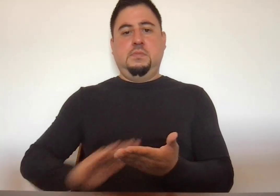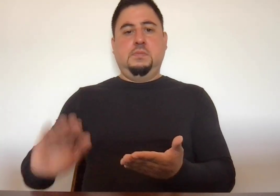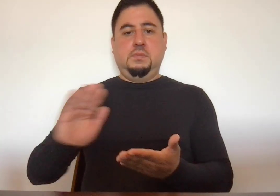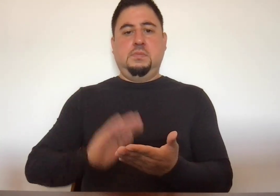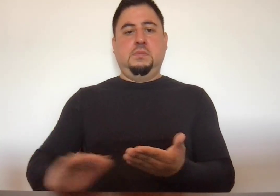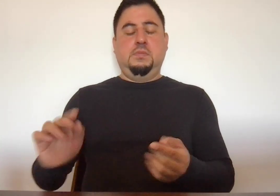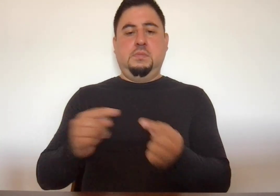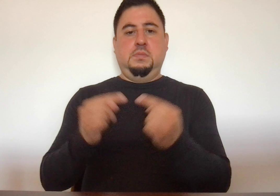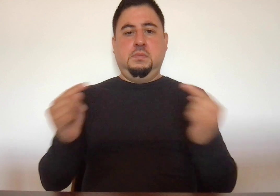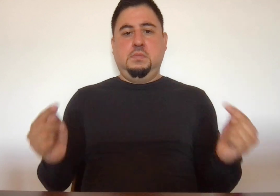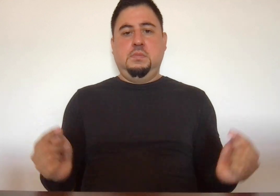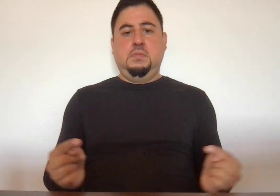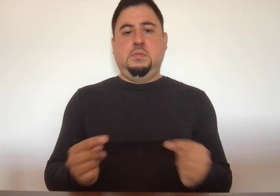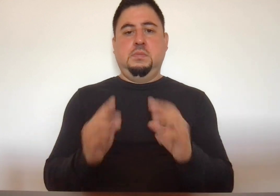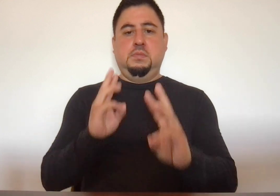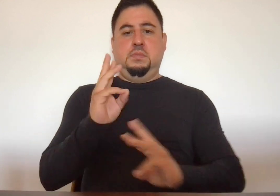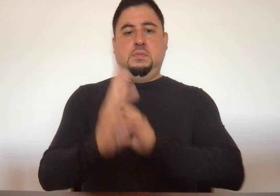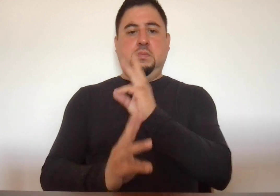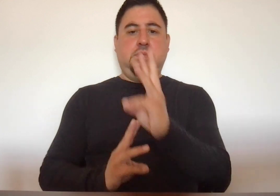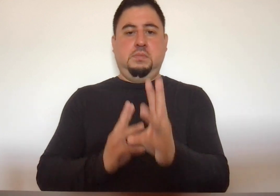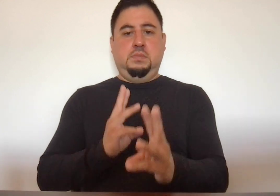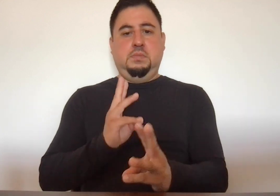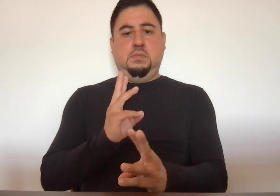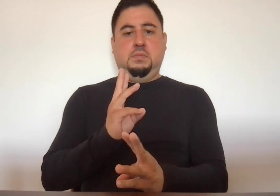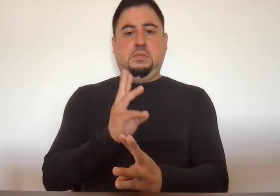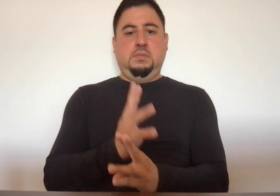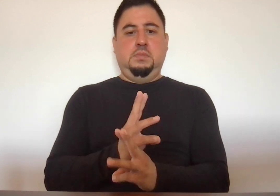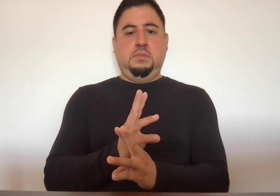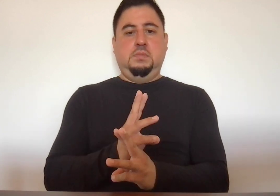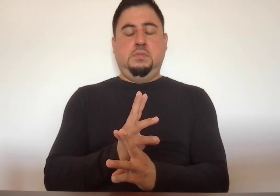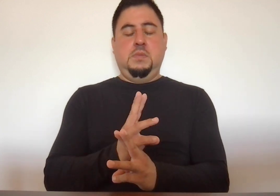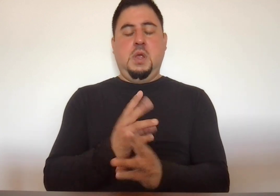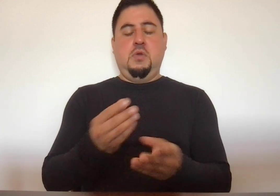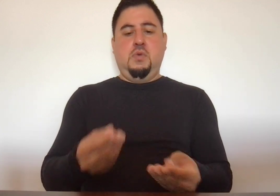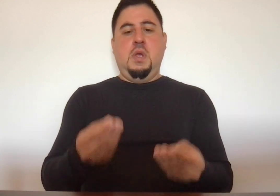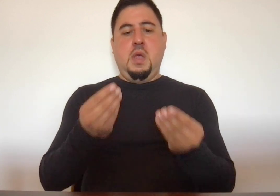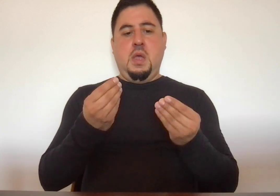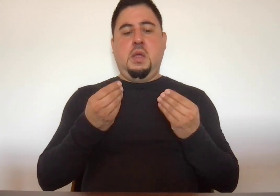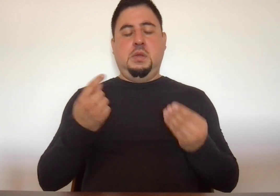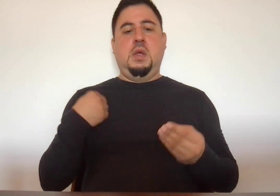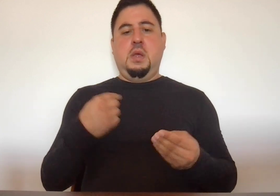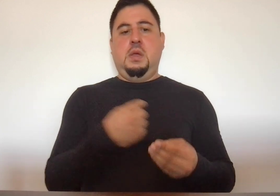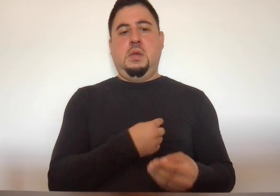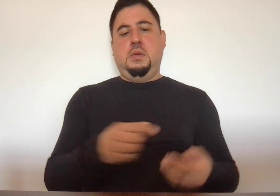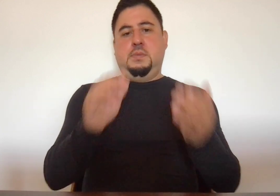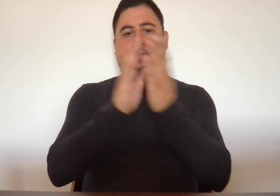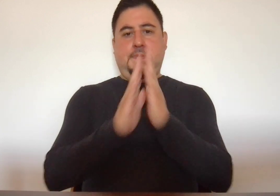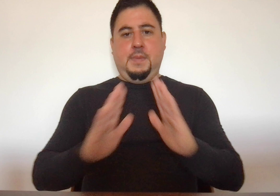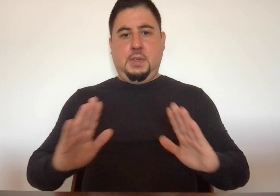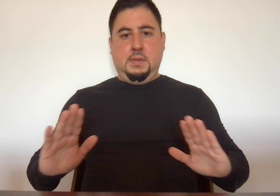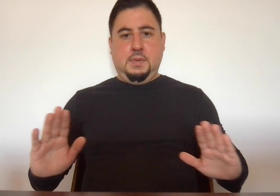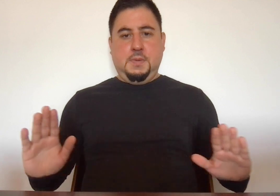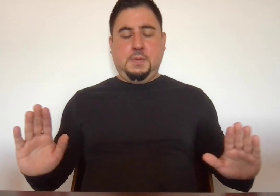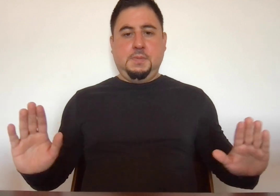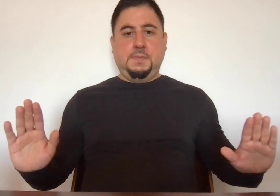Take away the sins of the world. Grant us